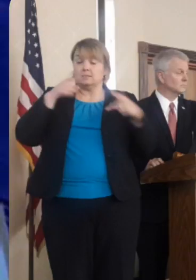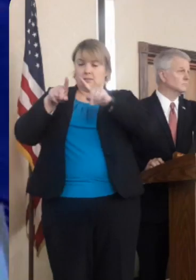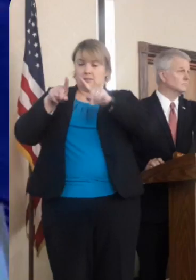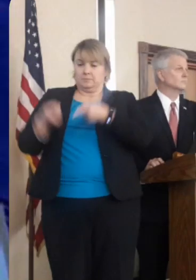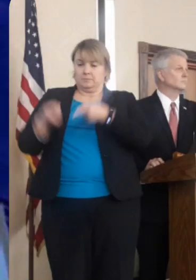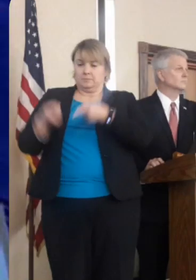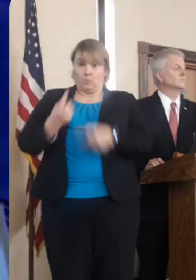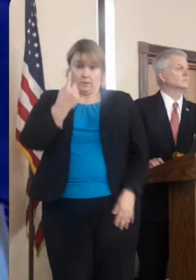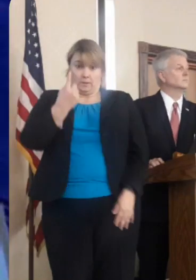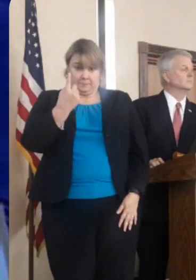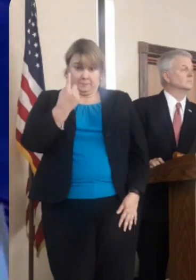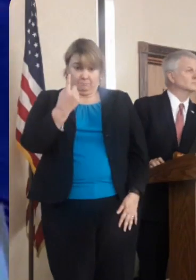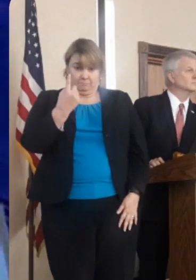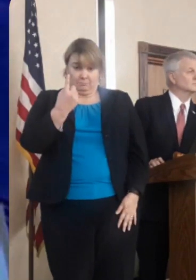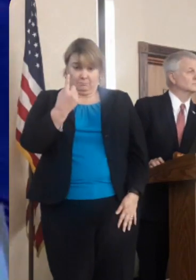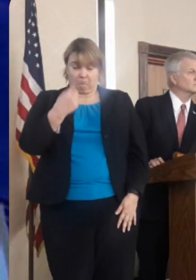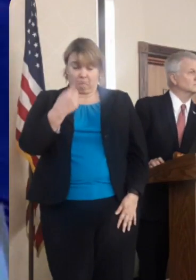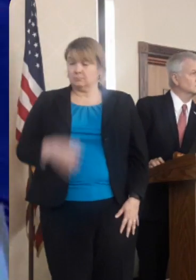Okay.